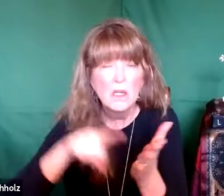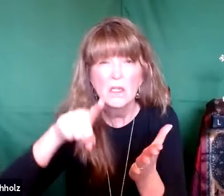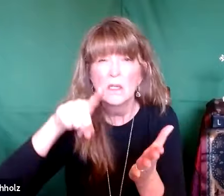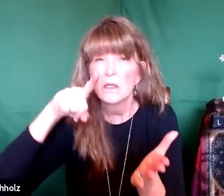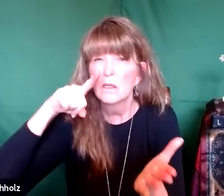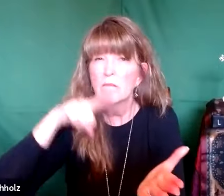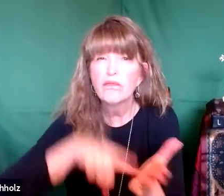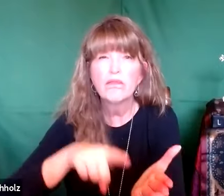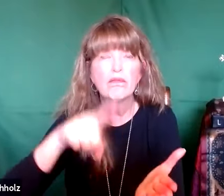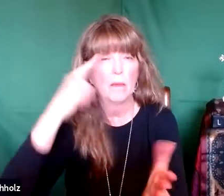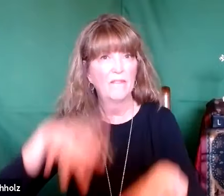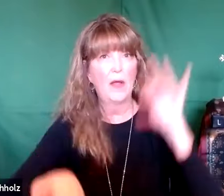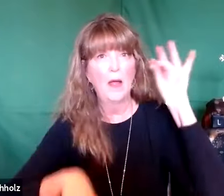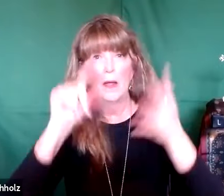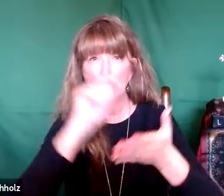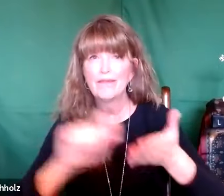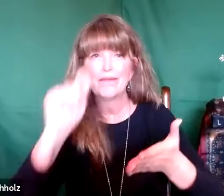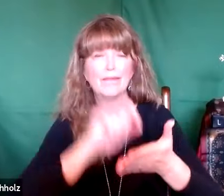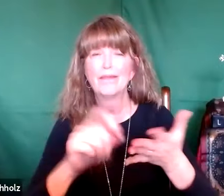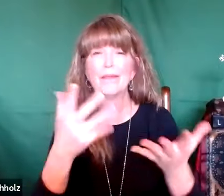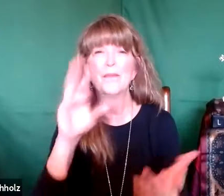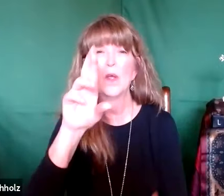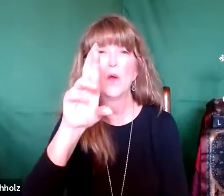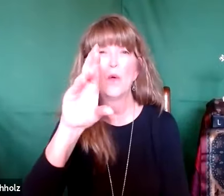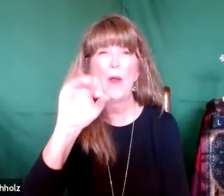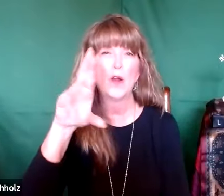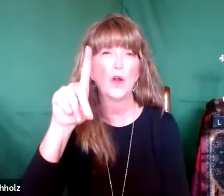and historians have delved into that